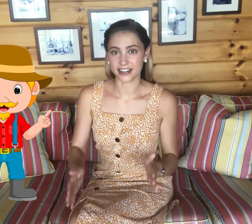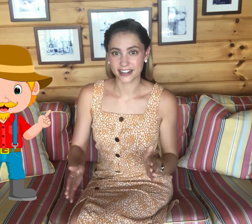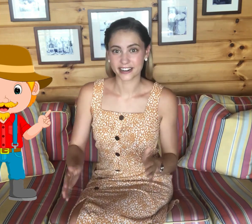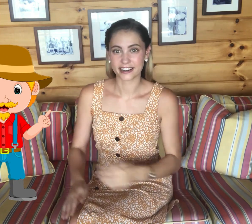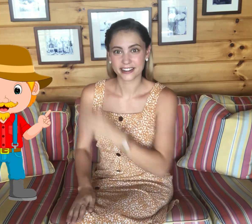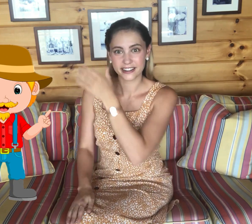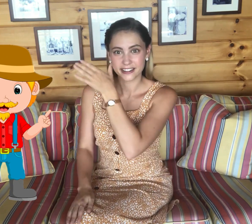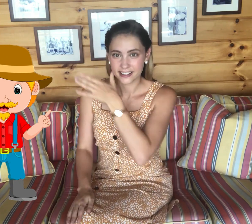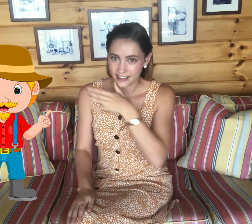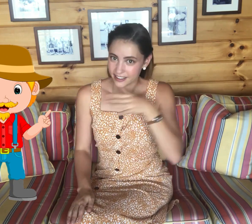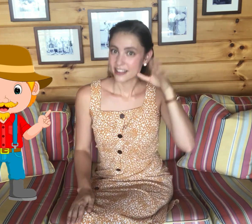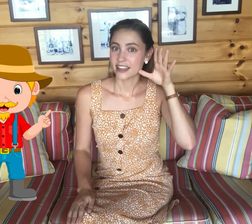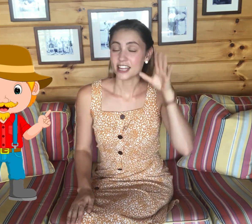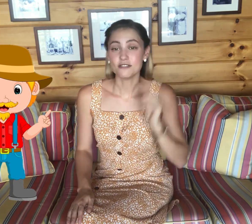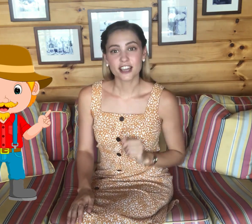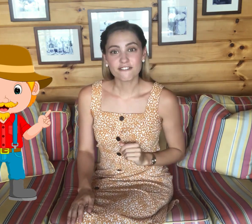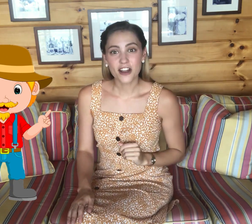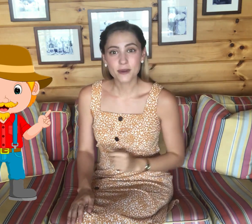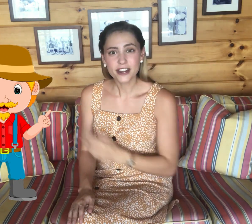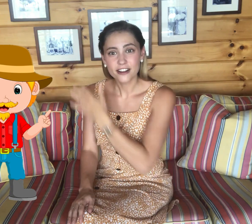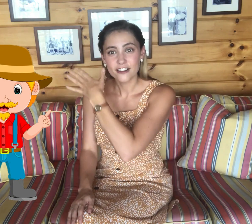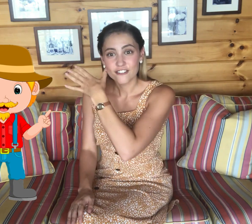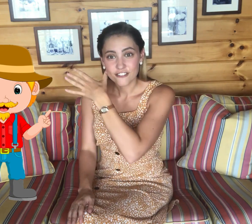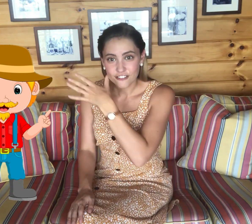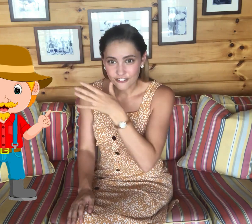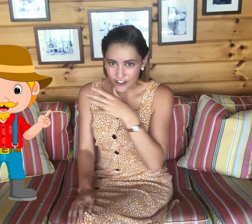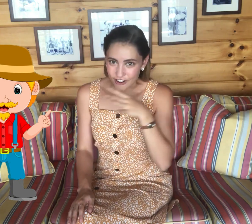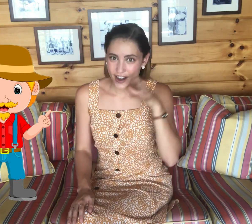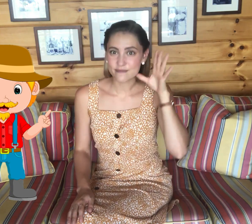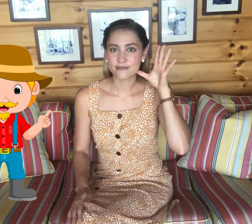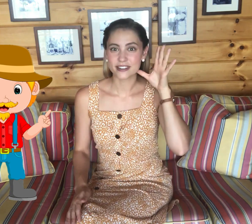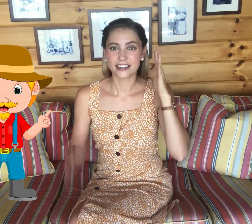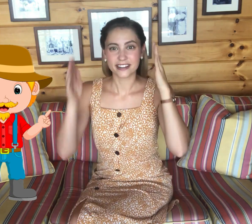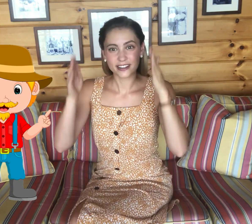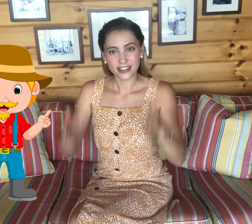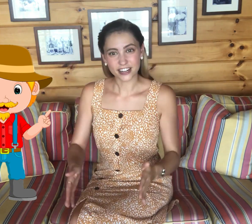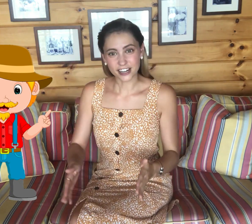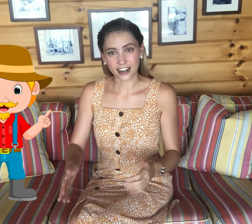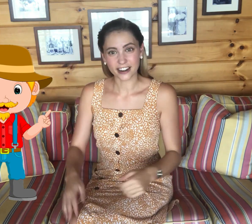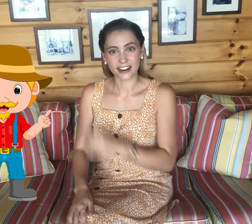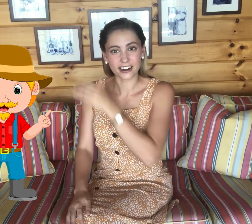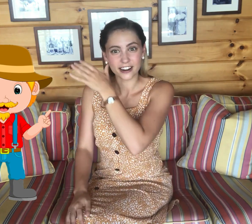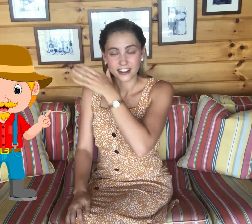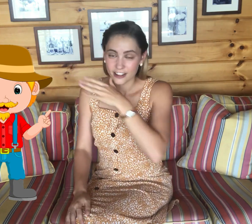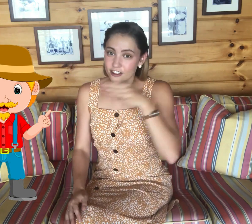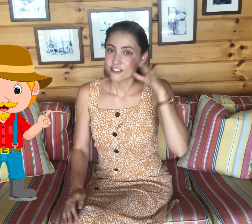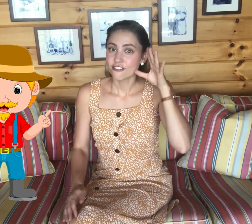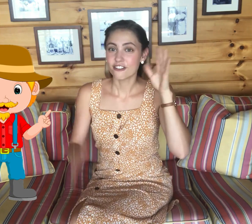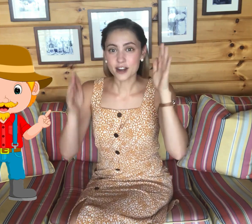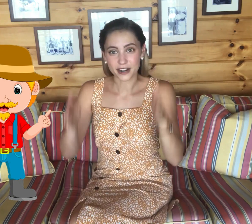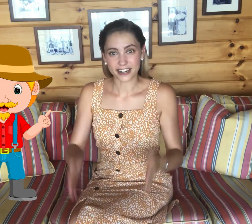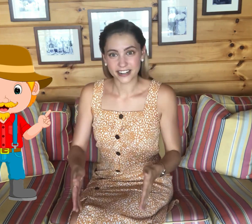dell, the farmer in the dell, hi-ho the derry-o, the farmer in the dell.